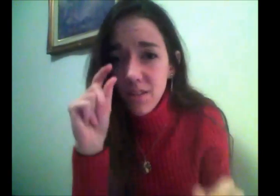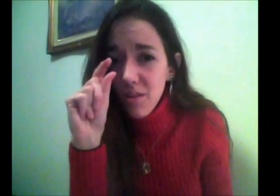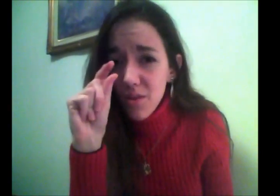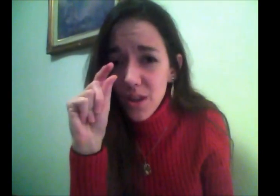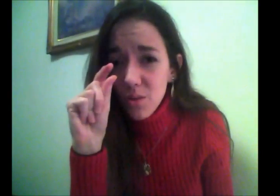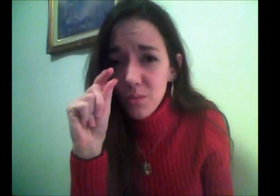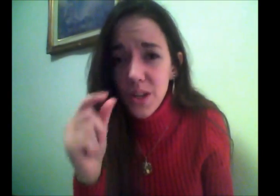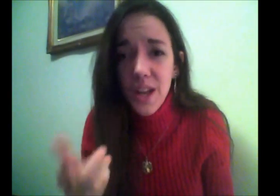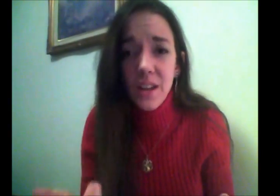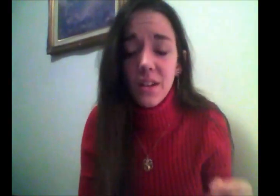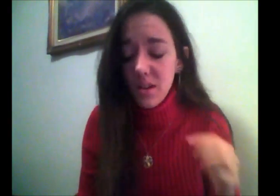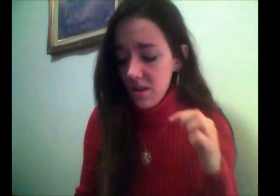a little bit.